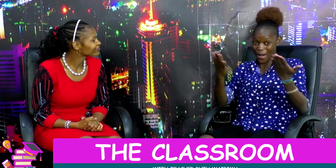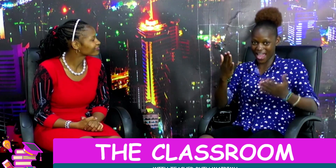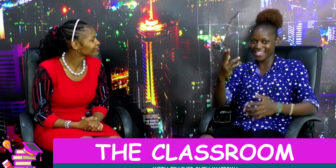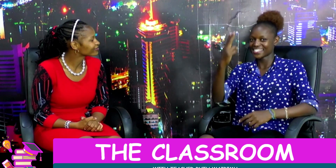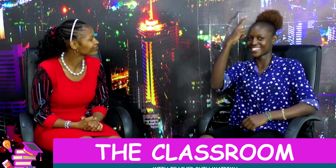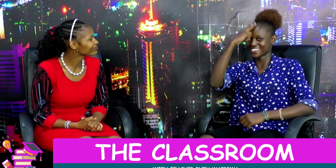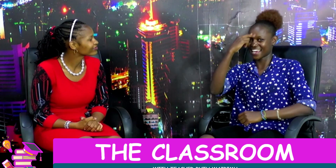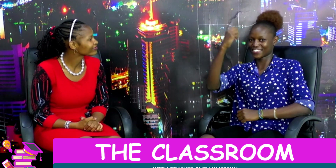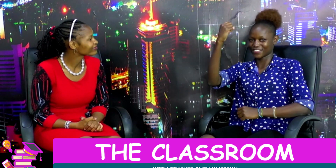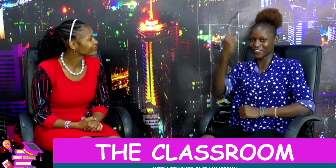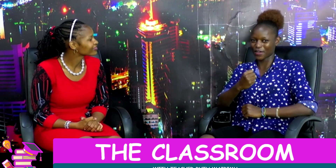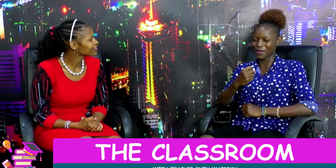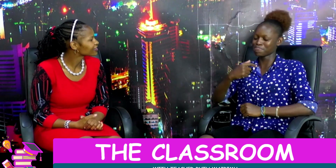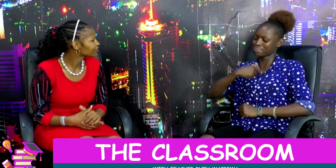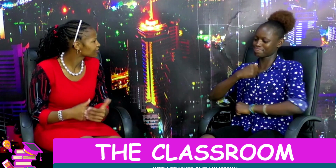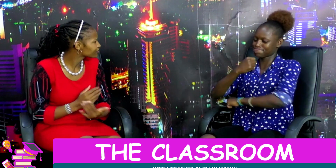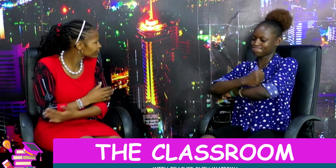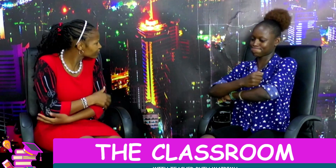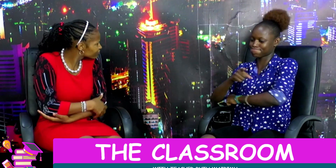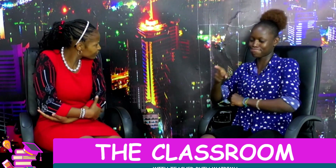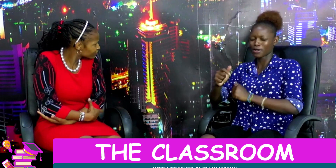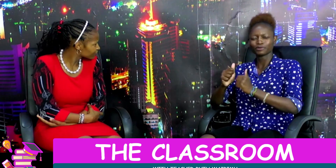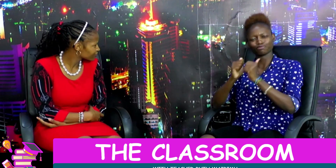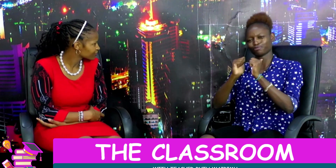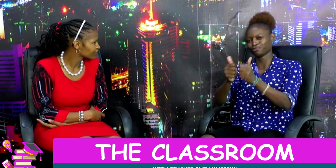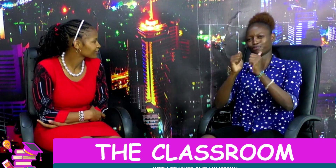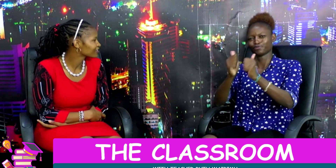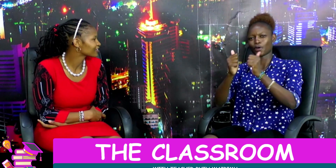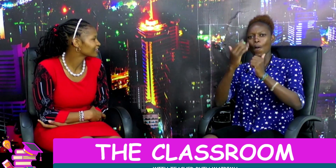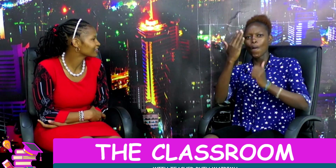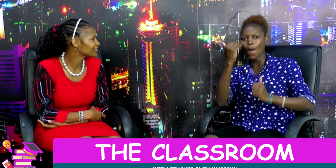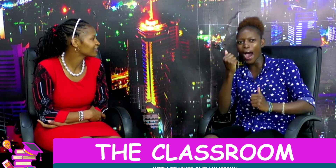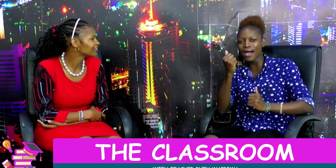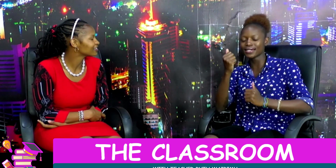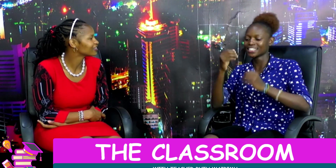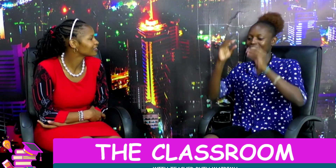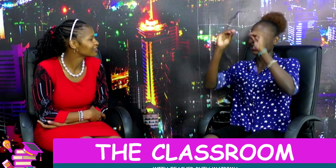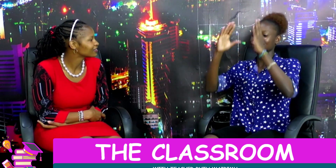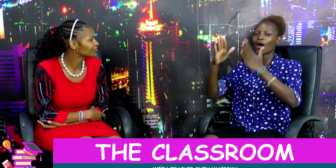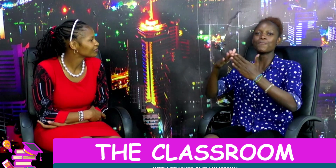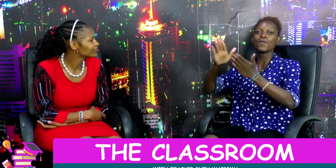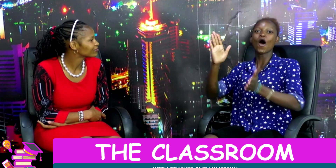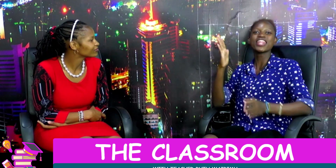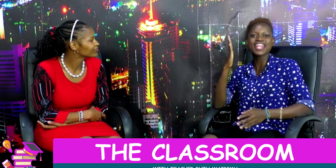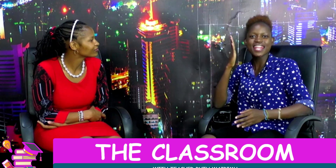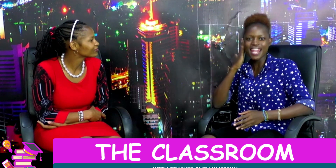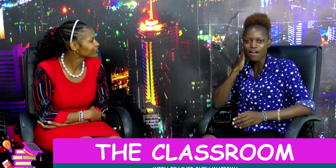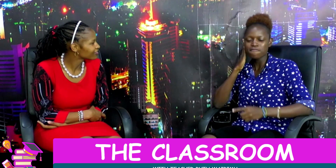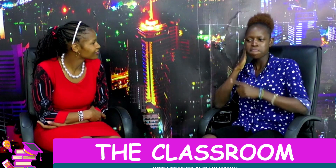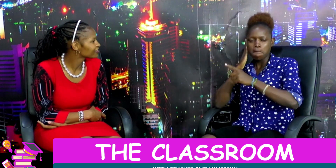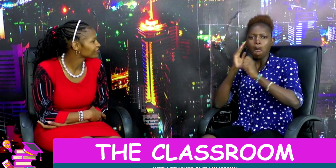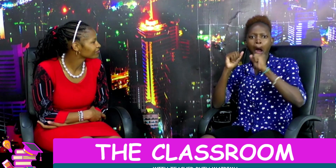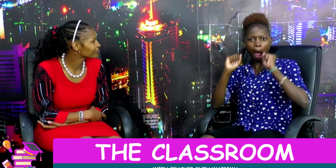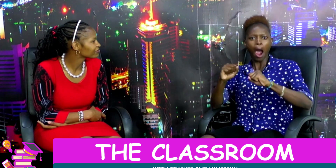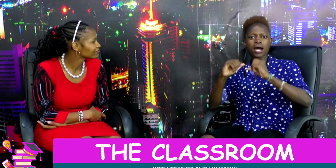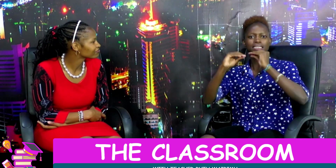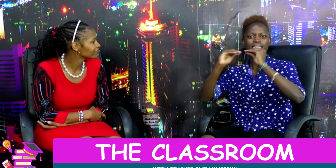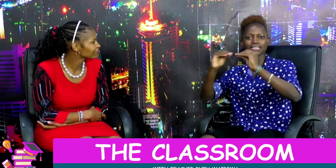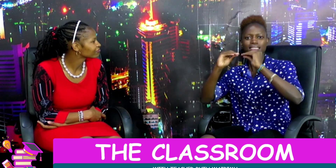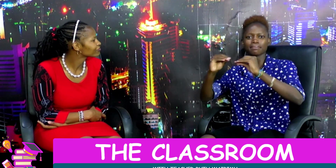Okay. So when I was in school, in primary school, I was in Kajiado Primary School, and the school was very amazing